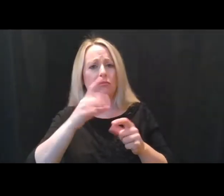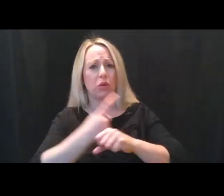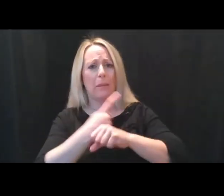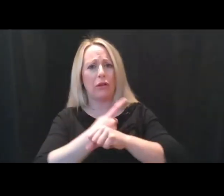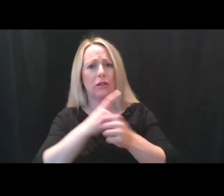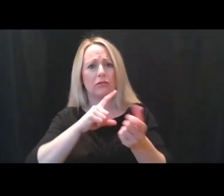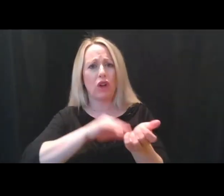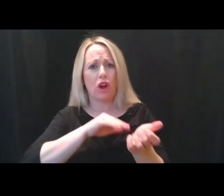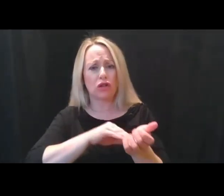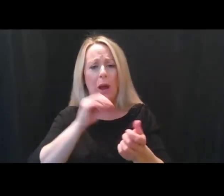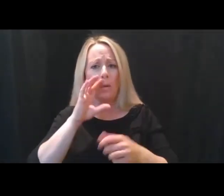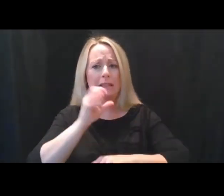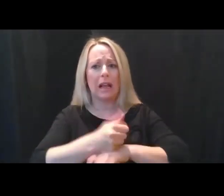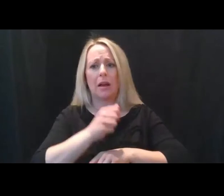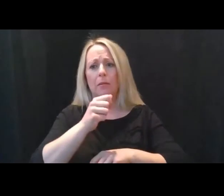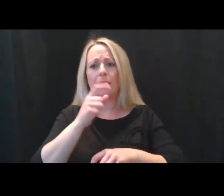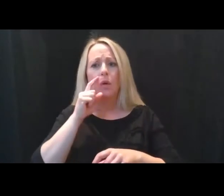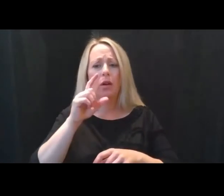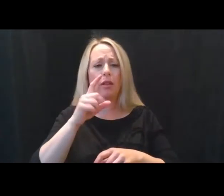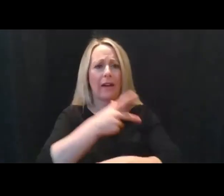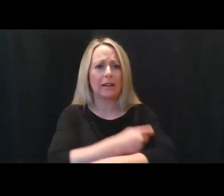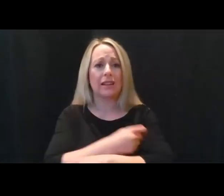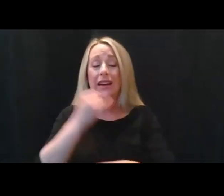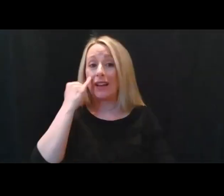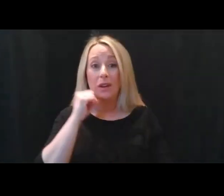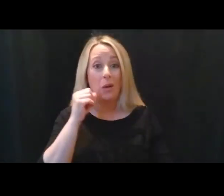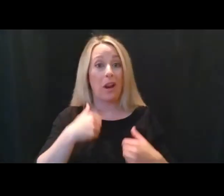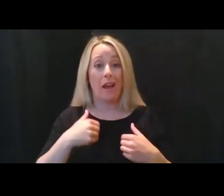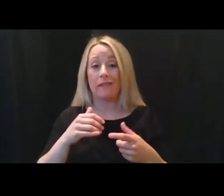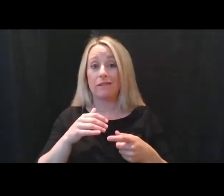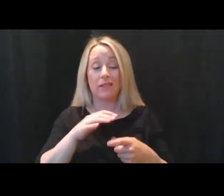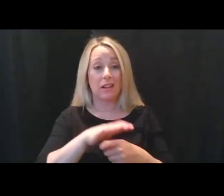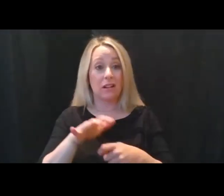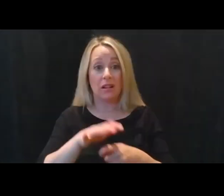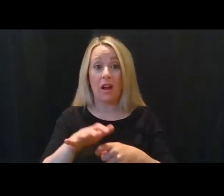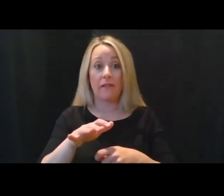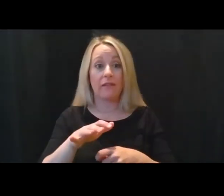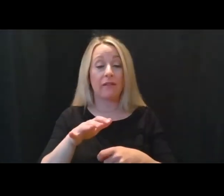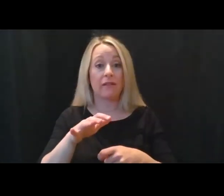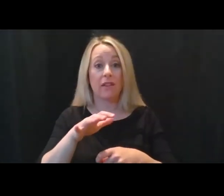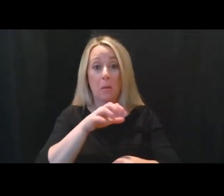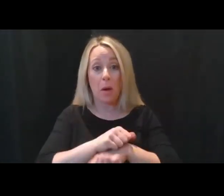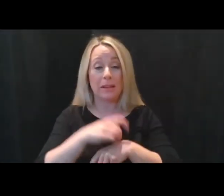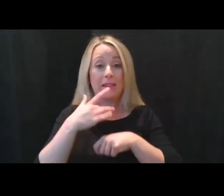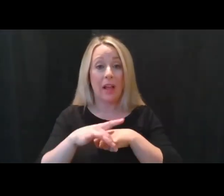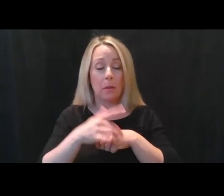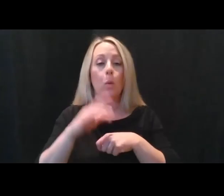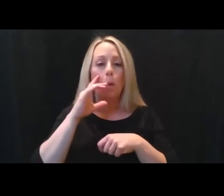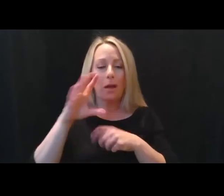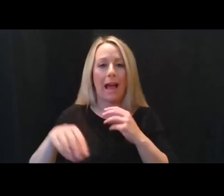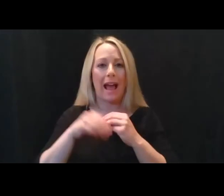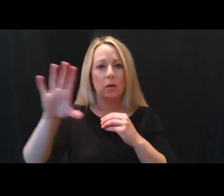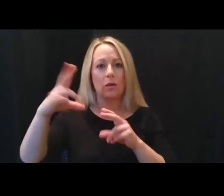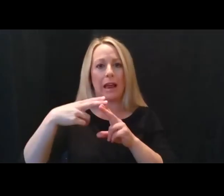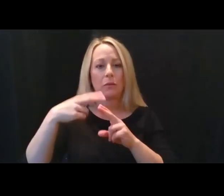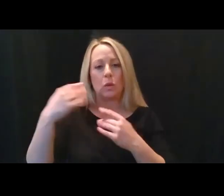get you set up for the vaccine. If we don't have enough immediate appointments, we'll put you on a wait list. Although I will tell you that we are